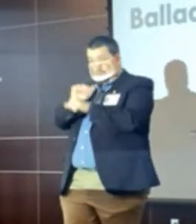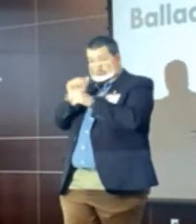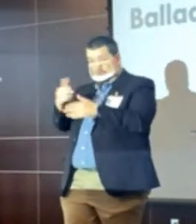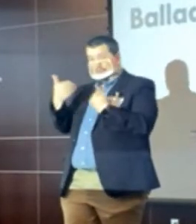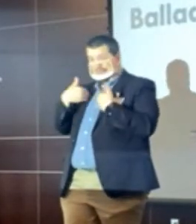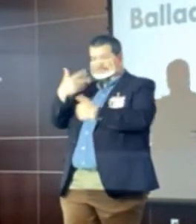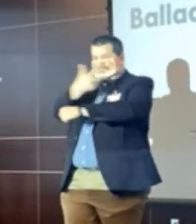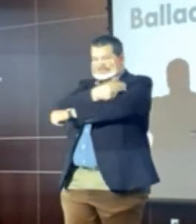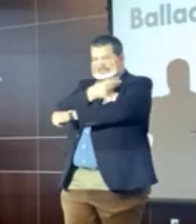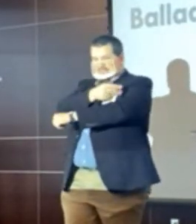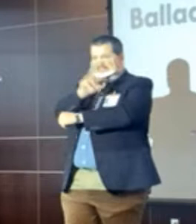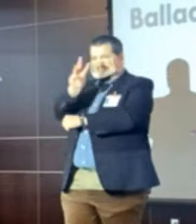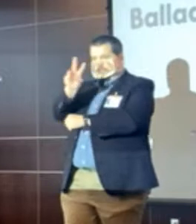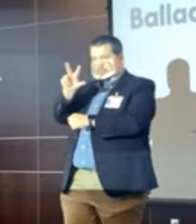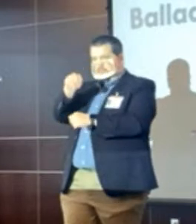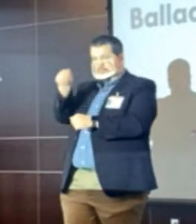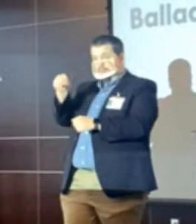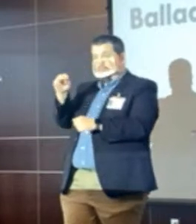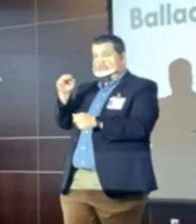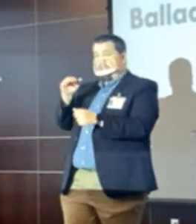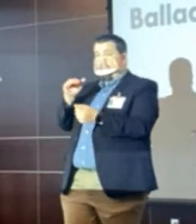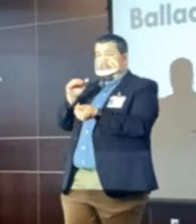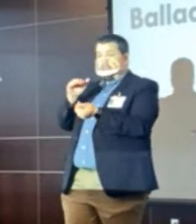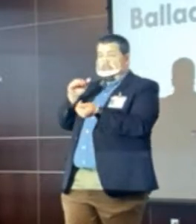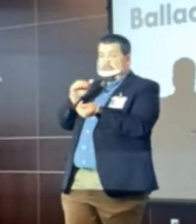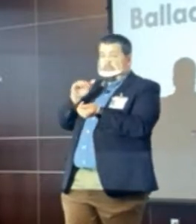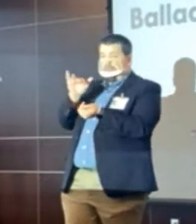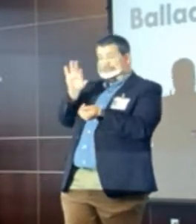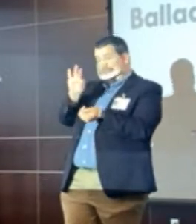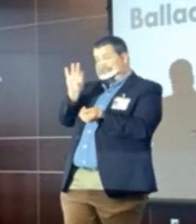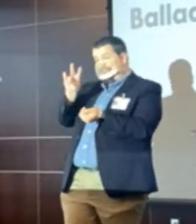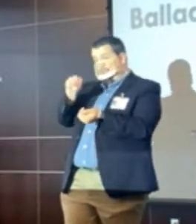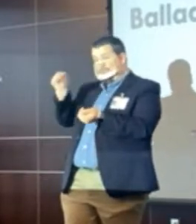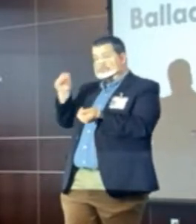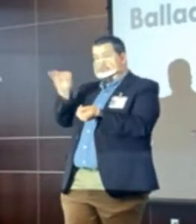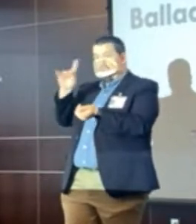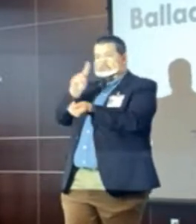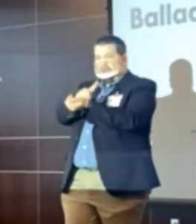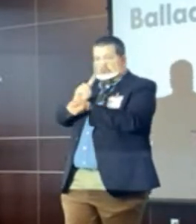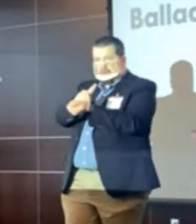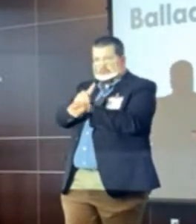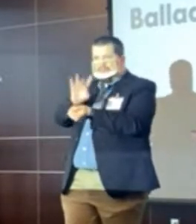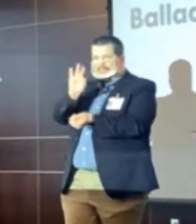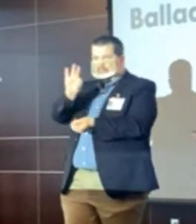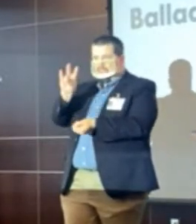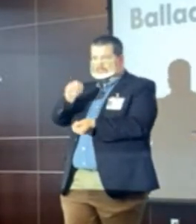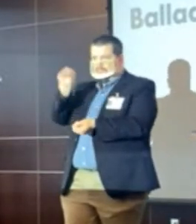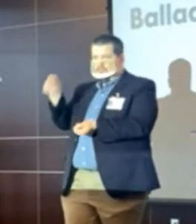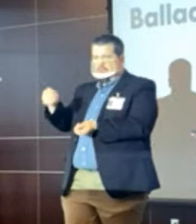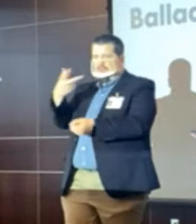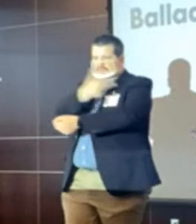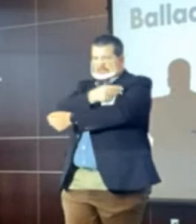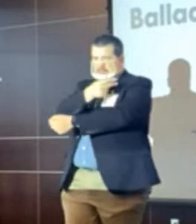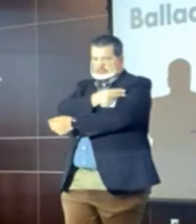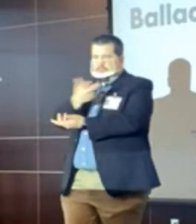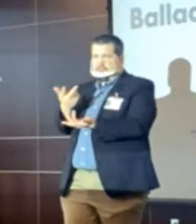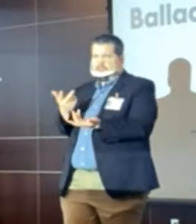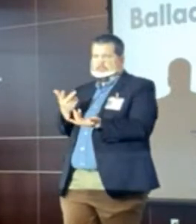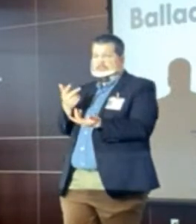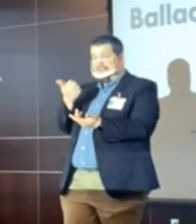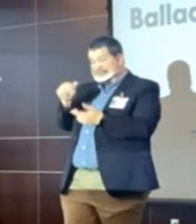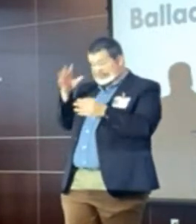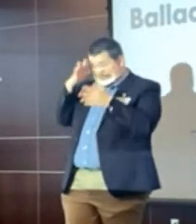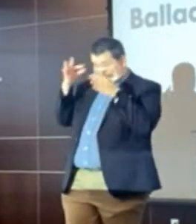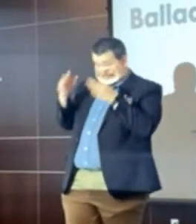our team members. Our medical staff is around 97% vaccinated. So any decision that we make